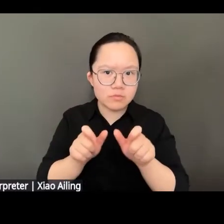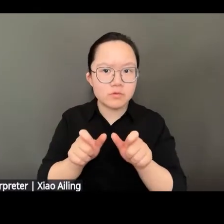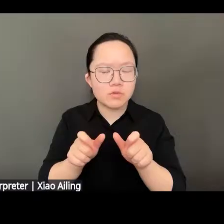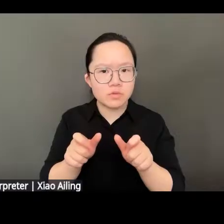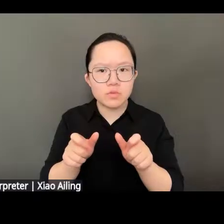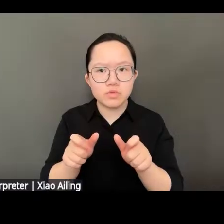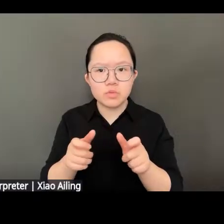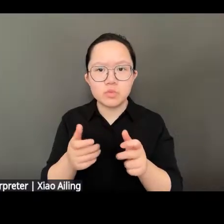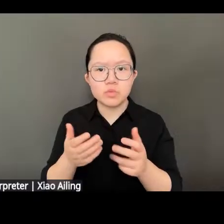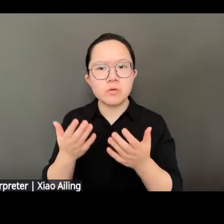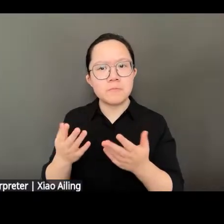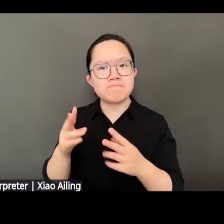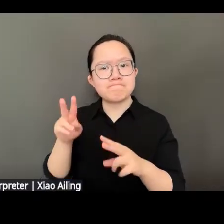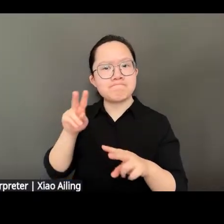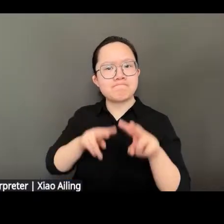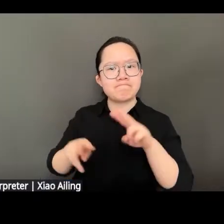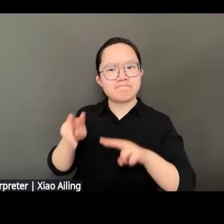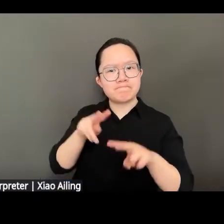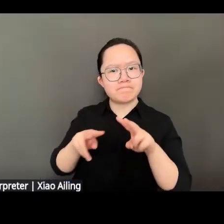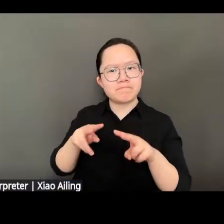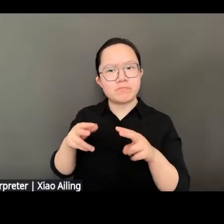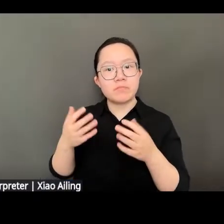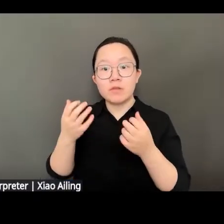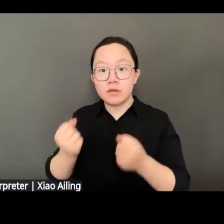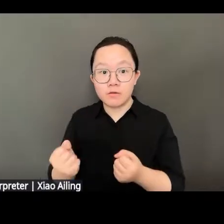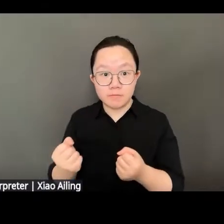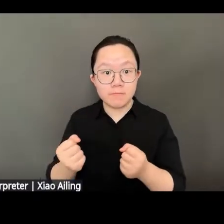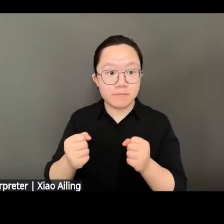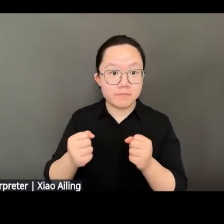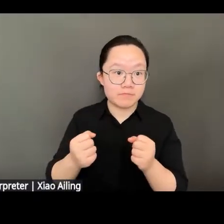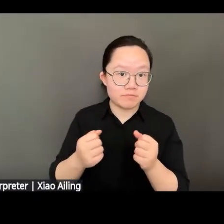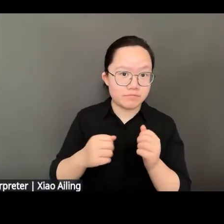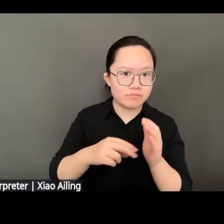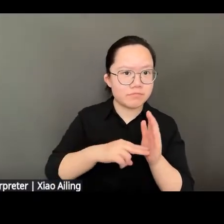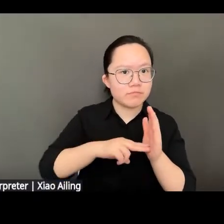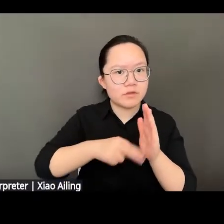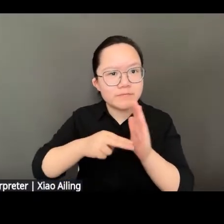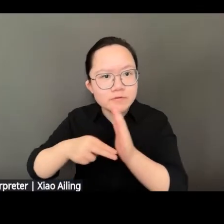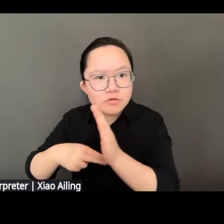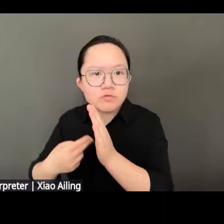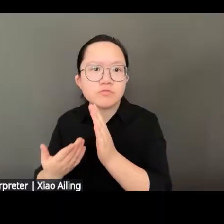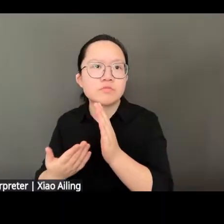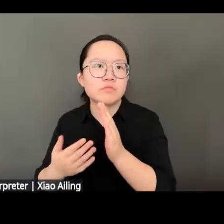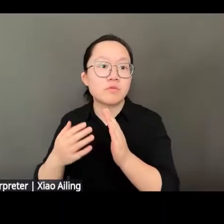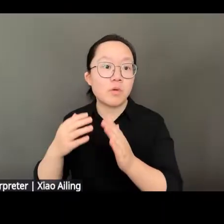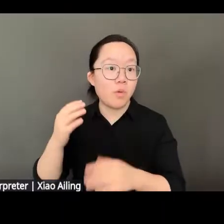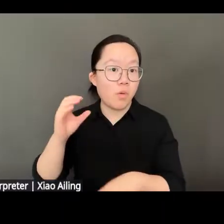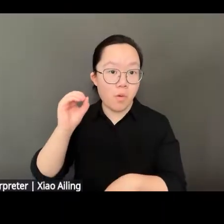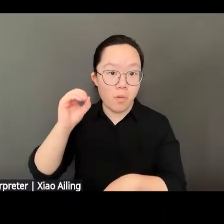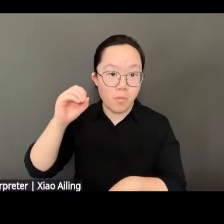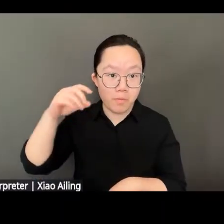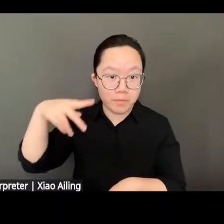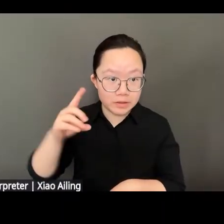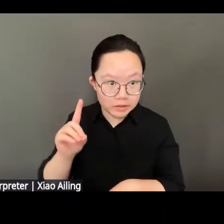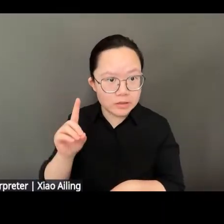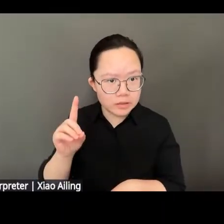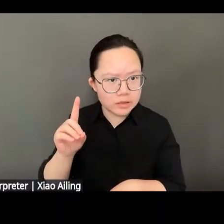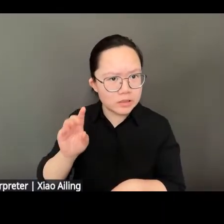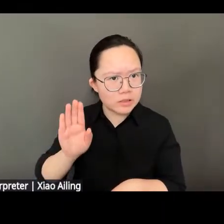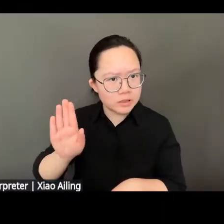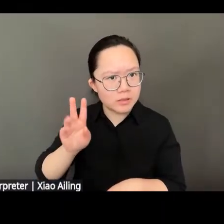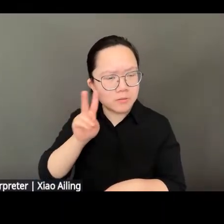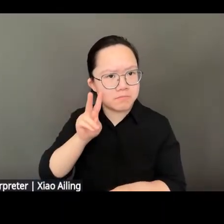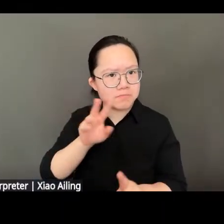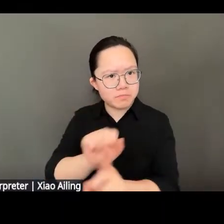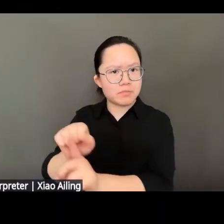as OPDs, and there is a great distinction between organizations